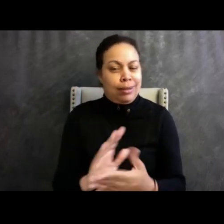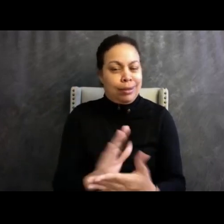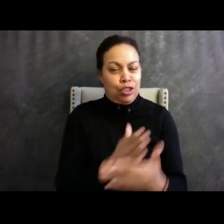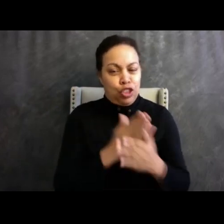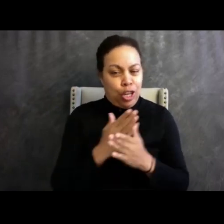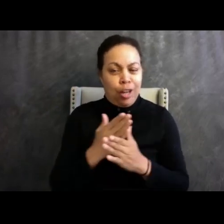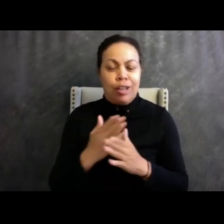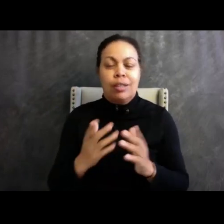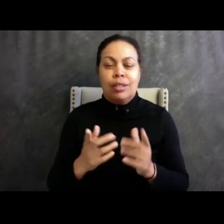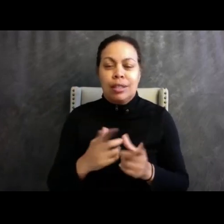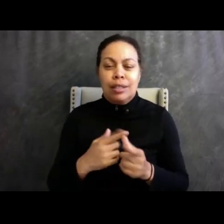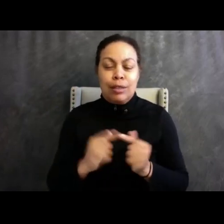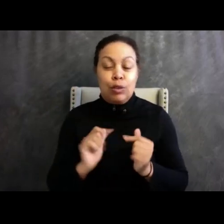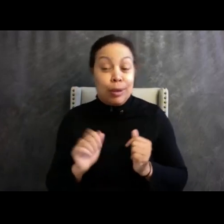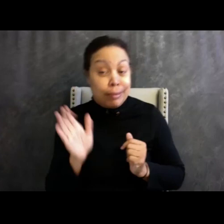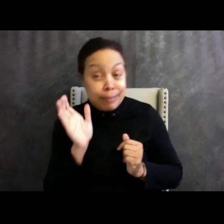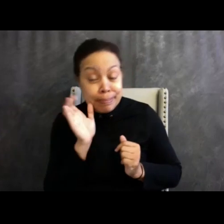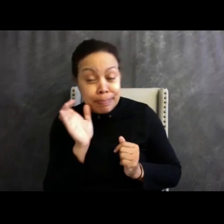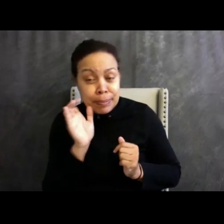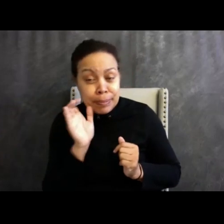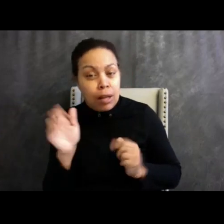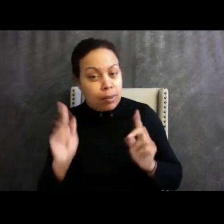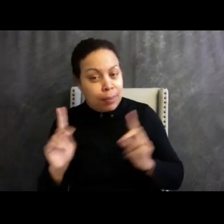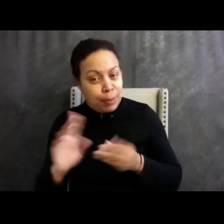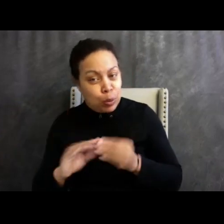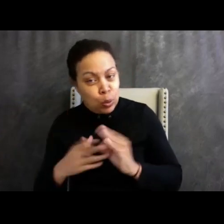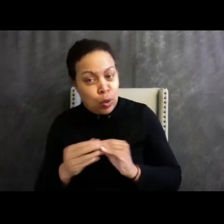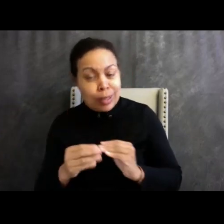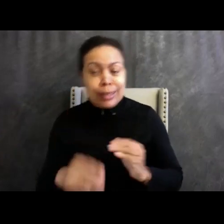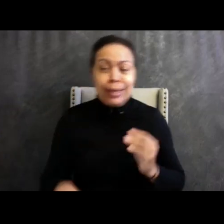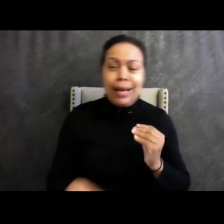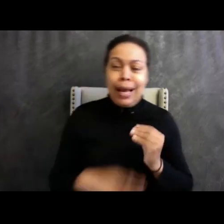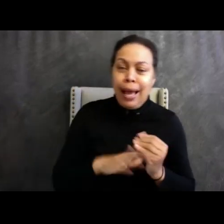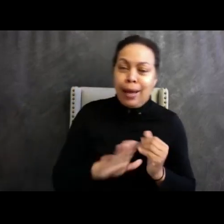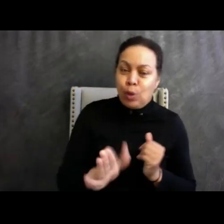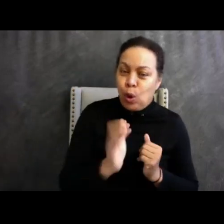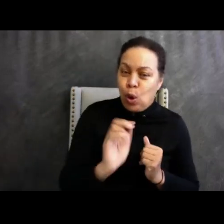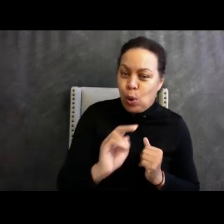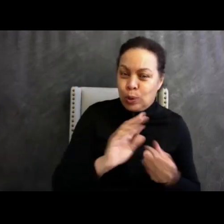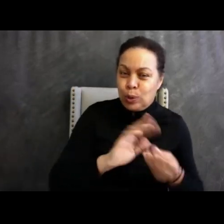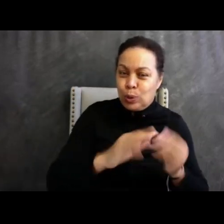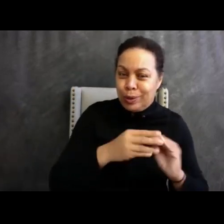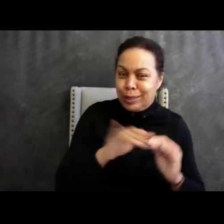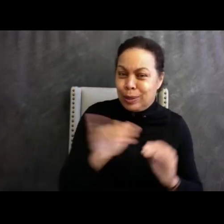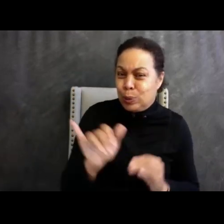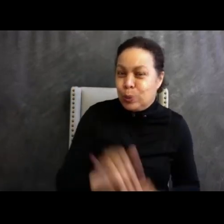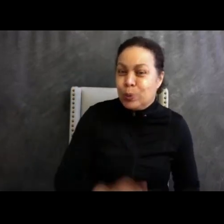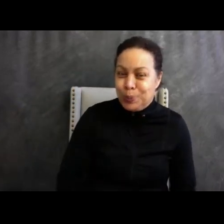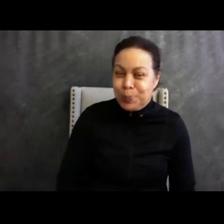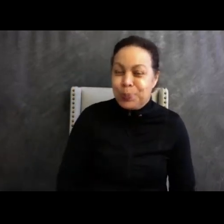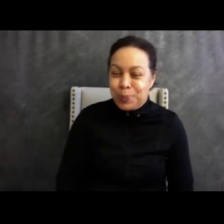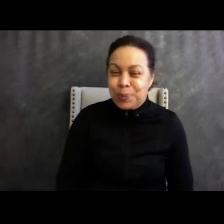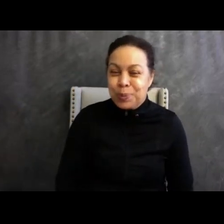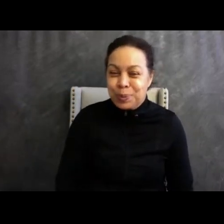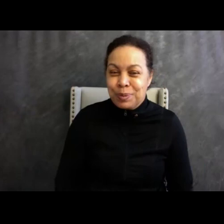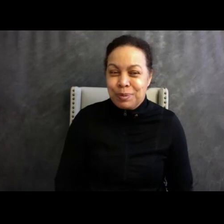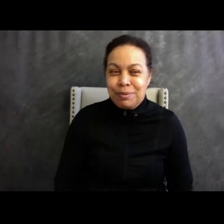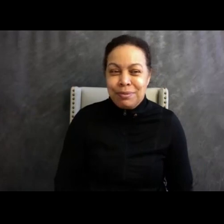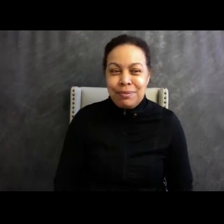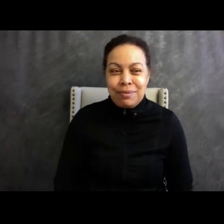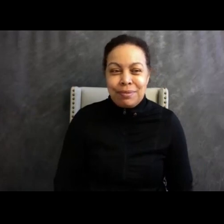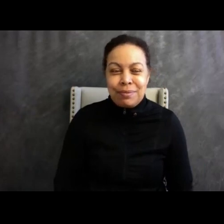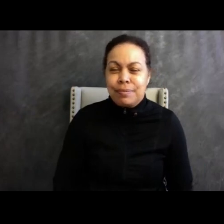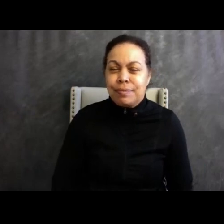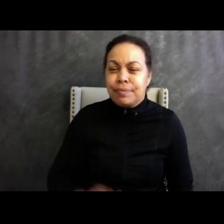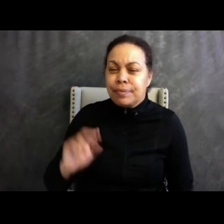listen to some stories, you can add your stories there with those experiences. Actually,